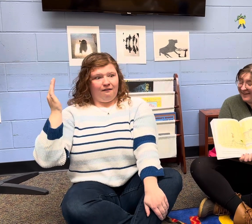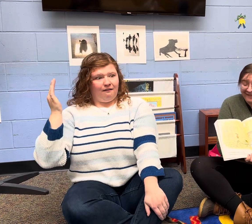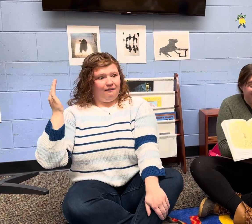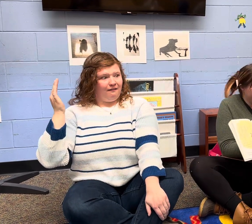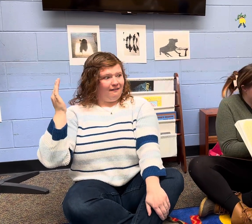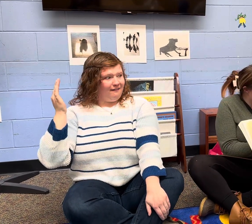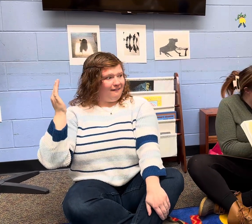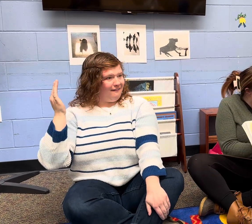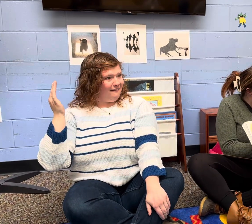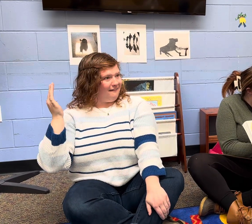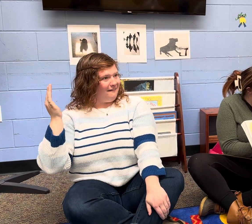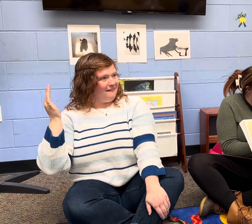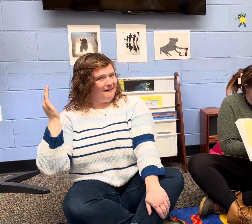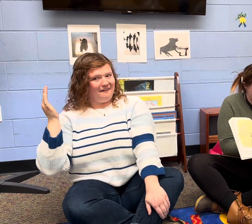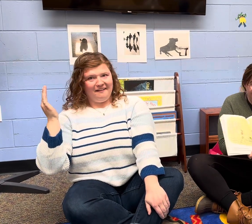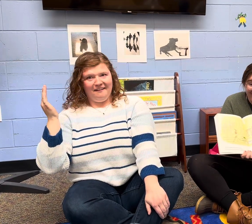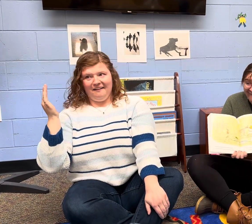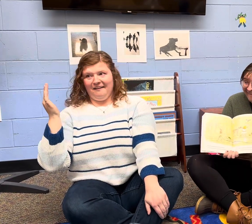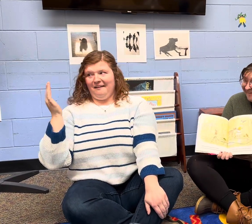cheek.